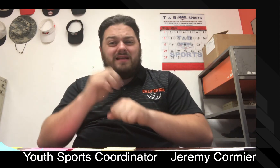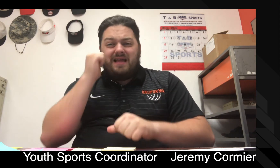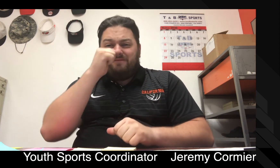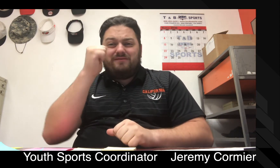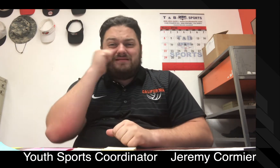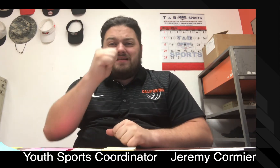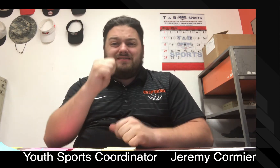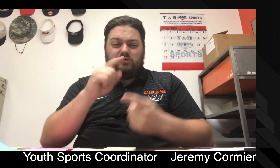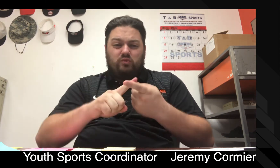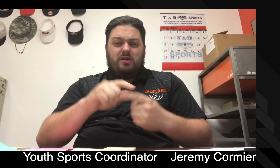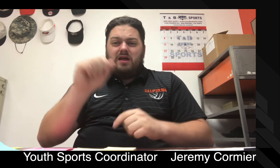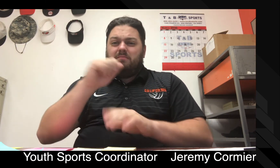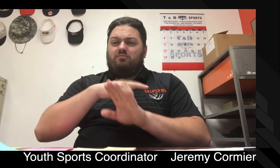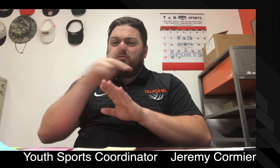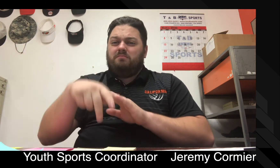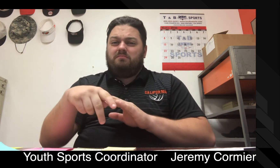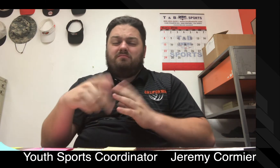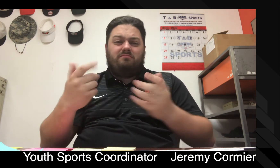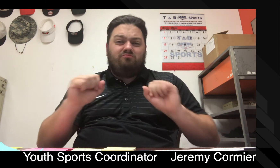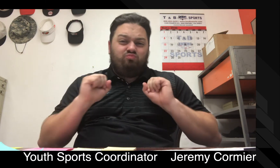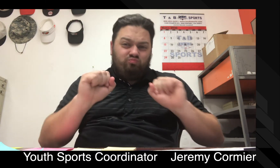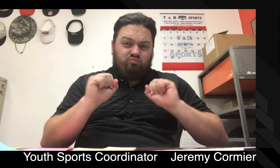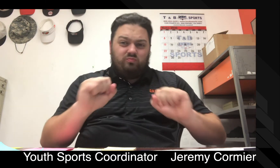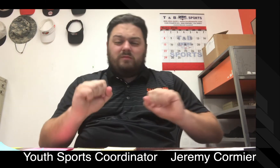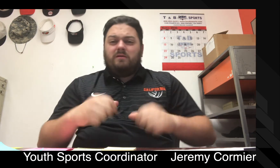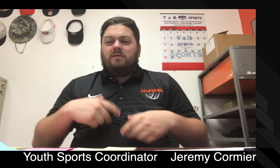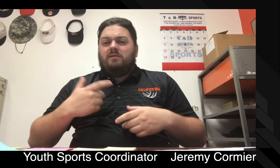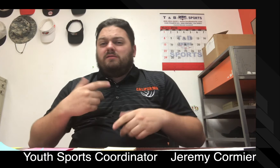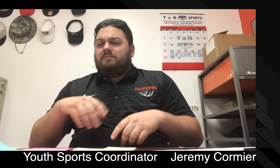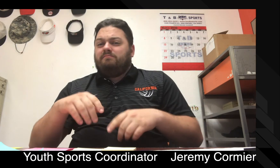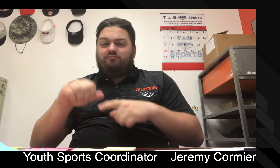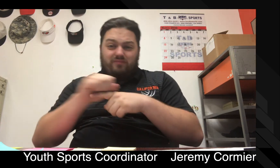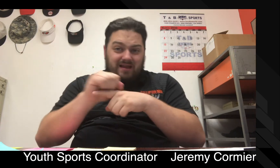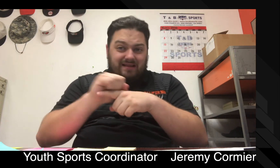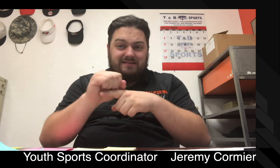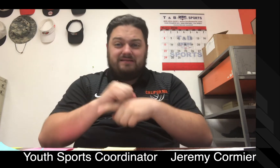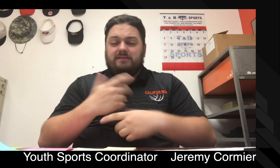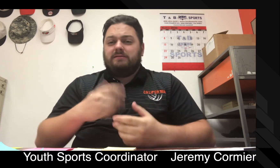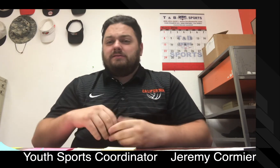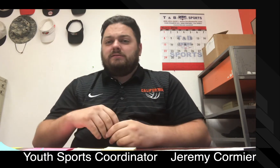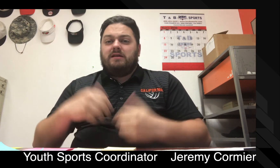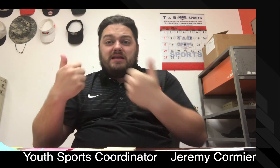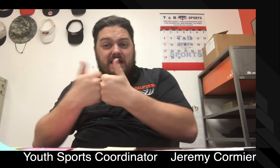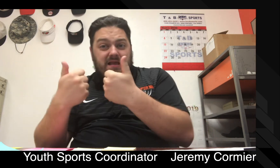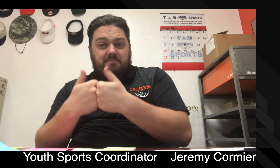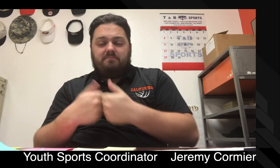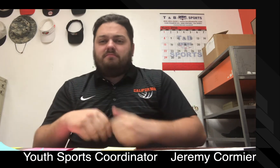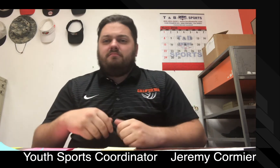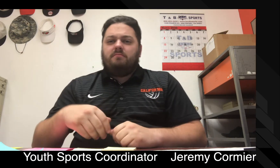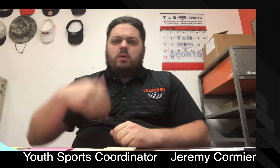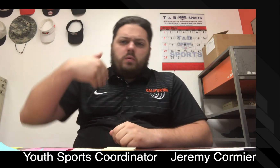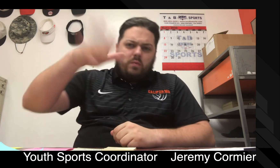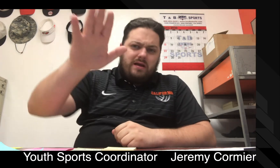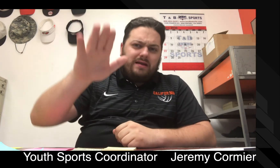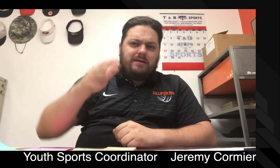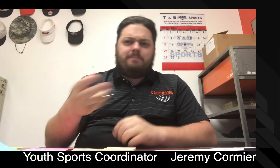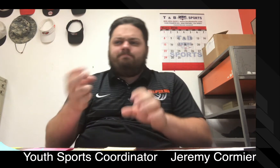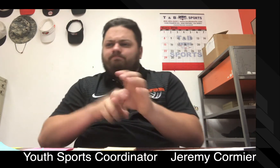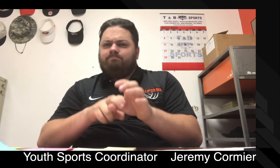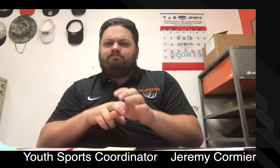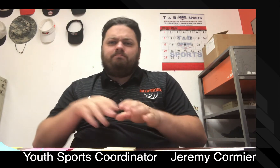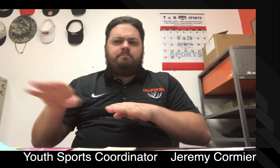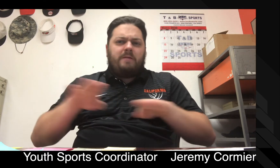the time. Commitment every day to the athletic program, weightlifting, practice,